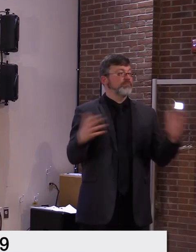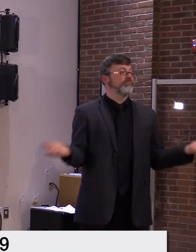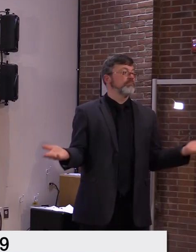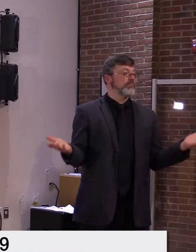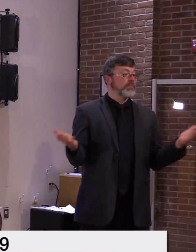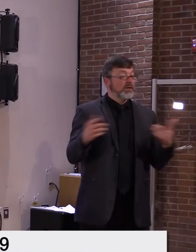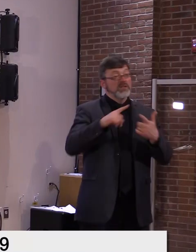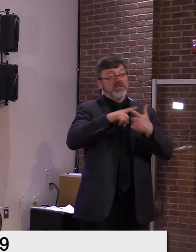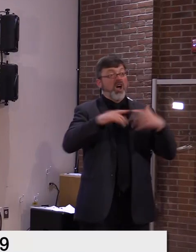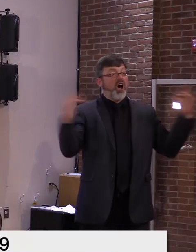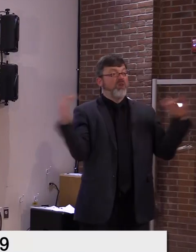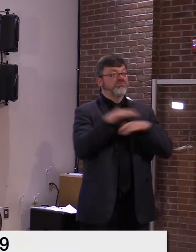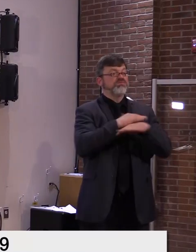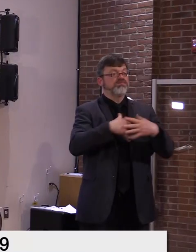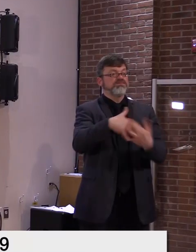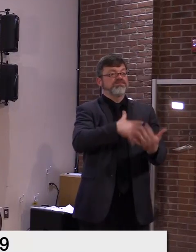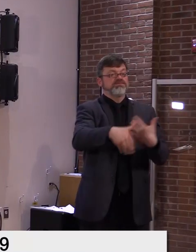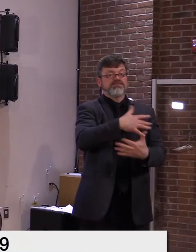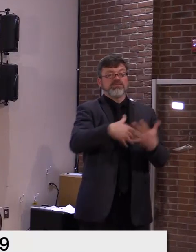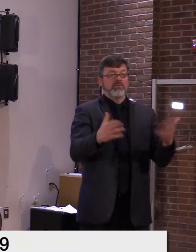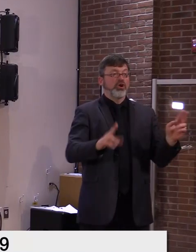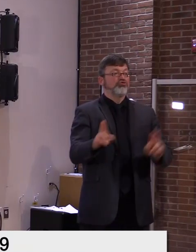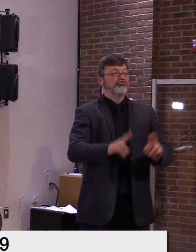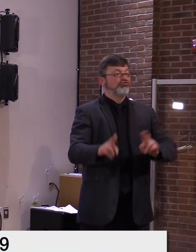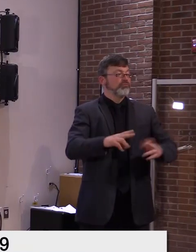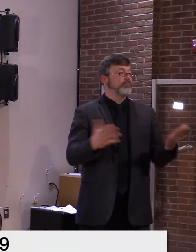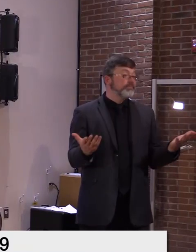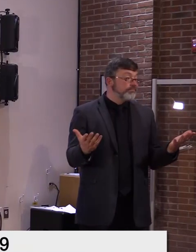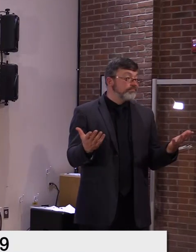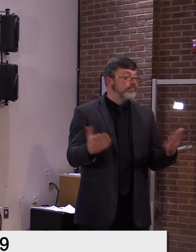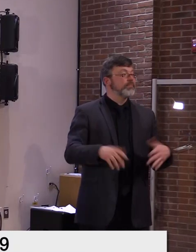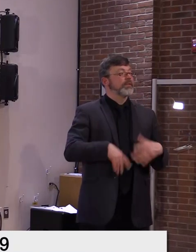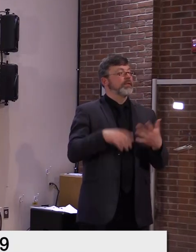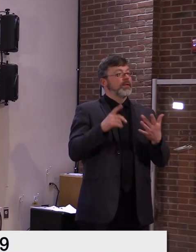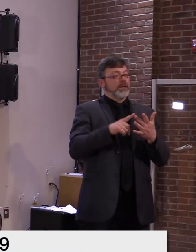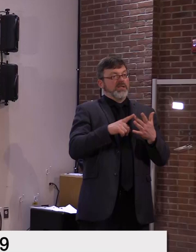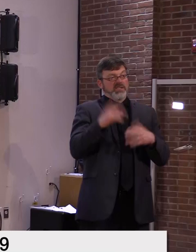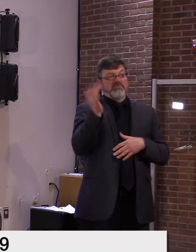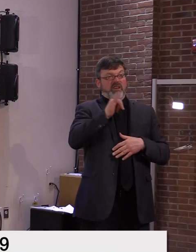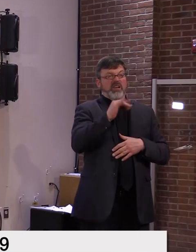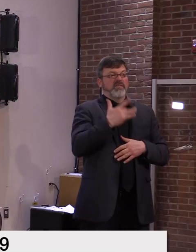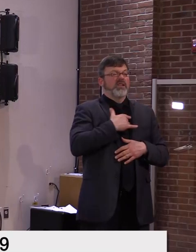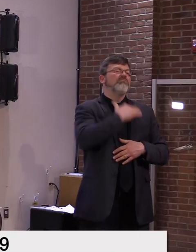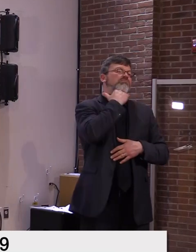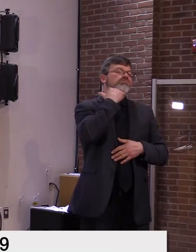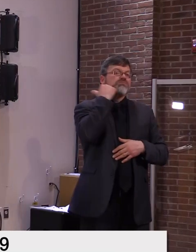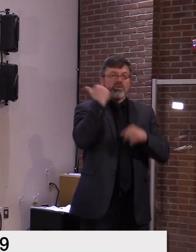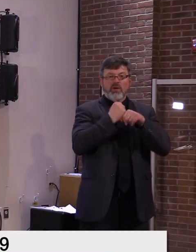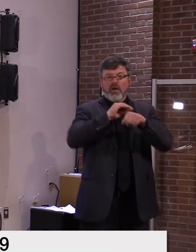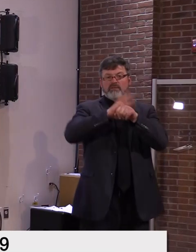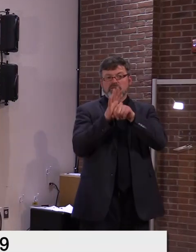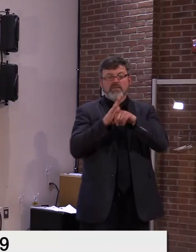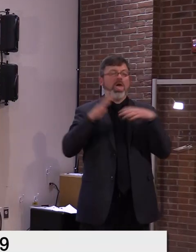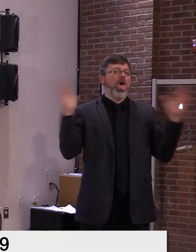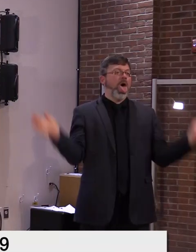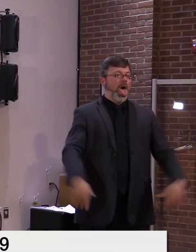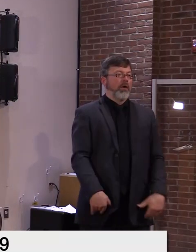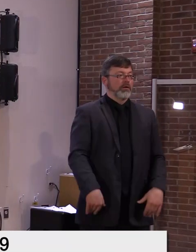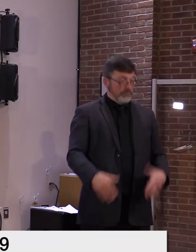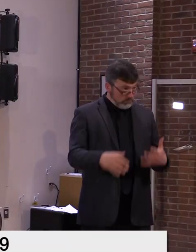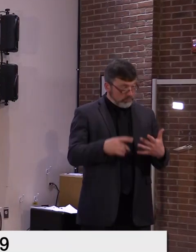pandemic is over, even though we're not quite there yet. And of course, I've mentioned the variants of